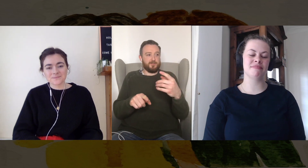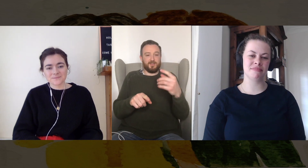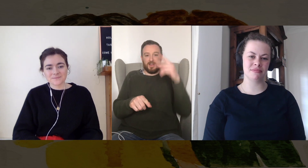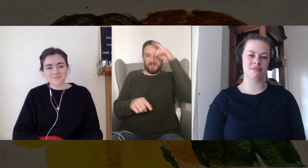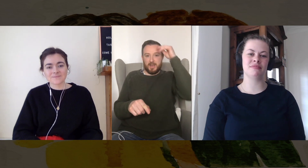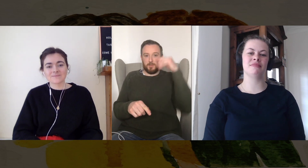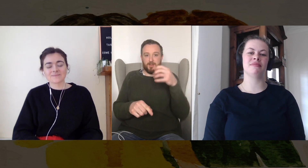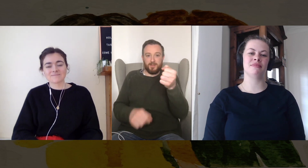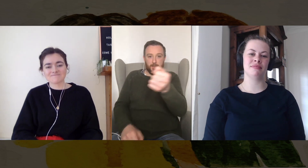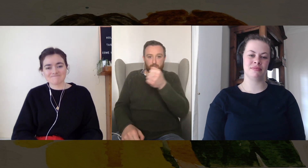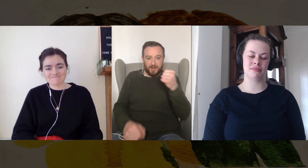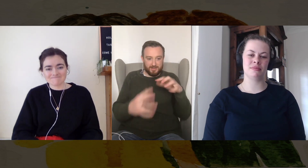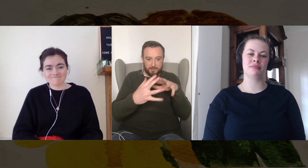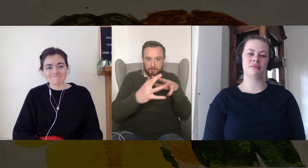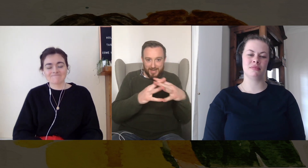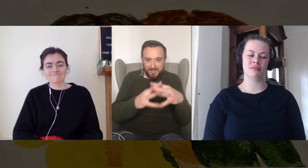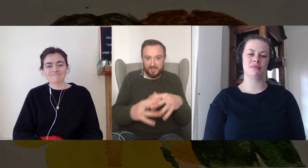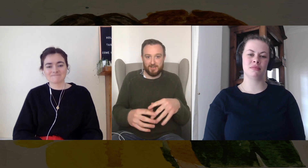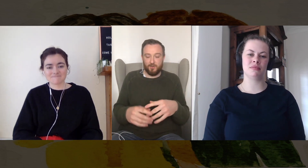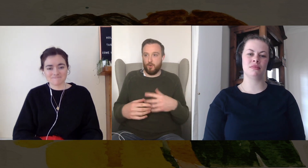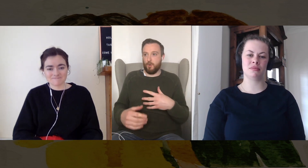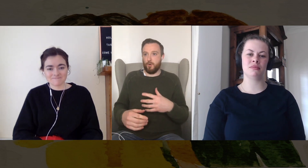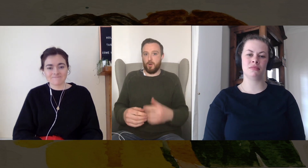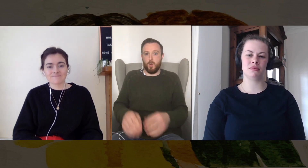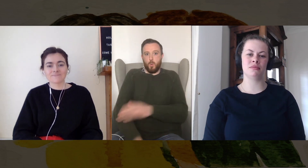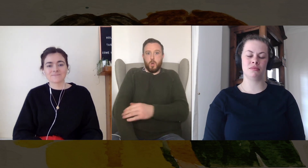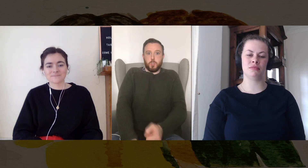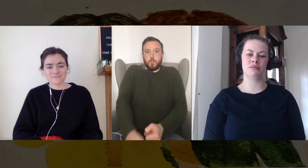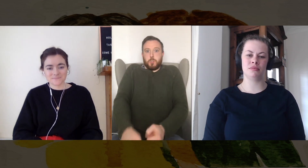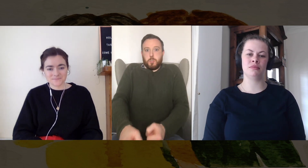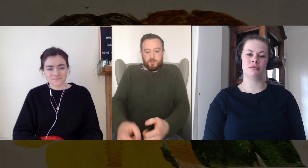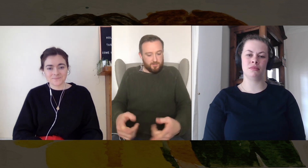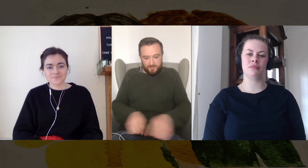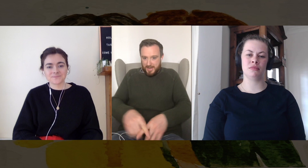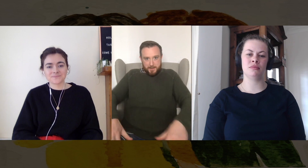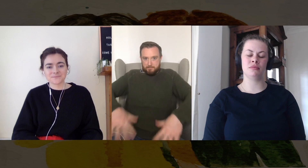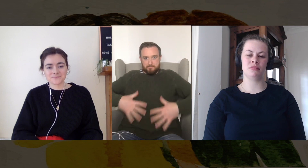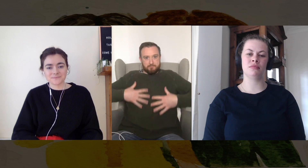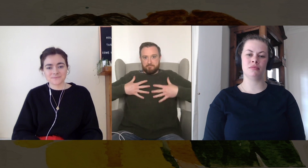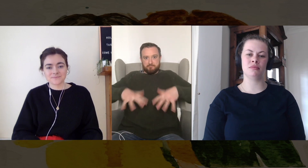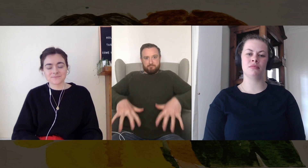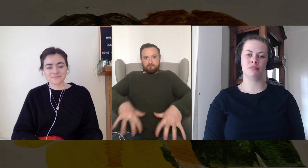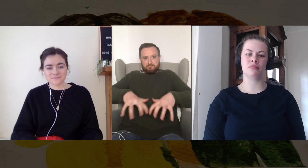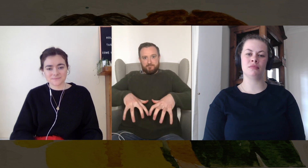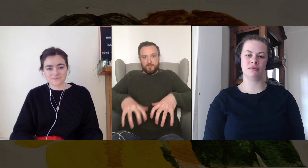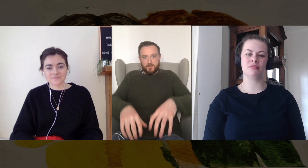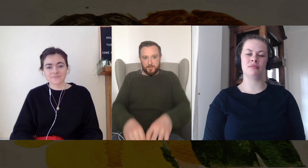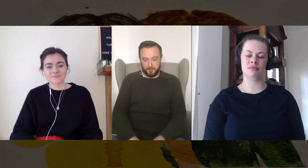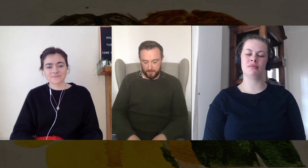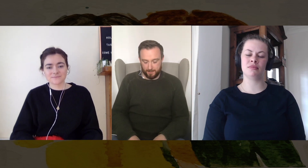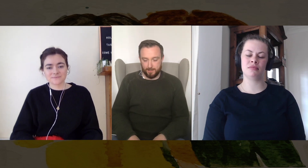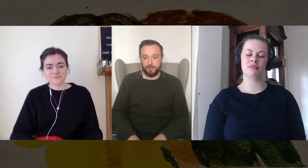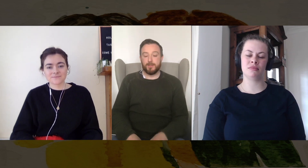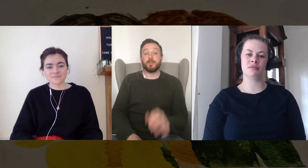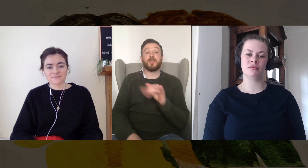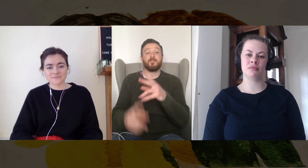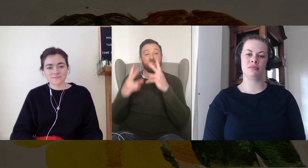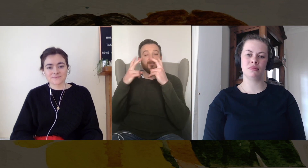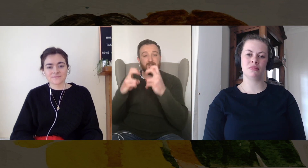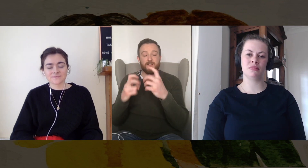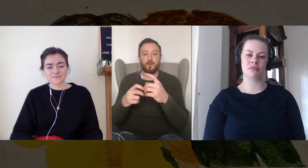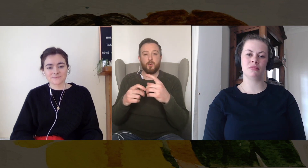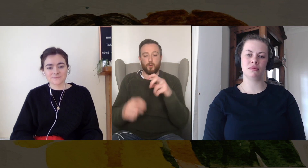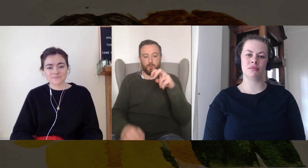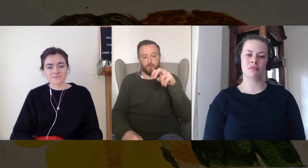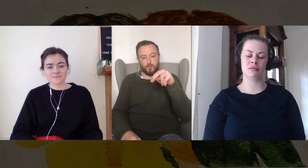tension in this section of your arm, what would it be like if feel it go all the way up, like Yeah. you can feel it at the top of your arm. if that was your whole body? Yeah. You're back